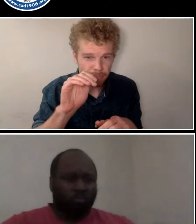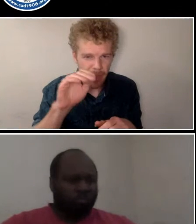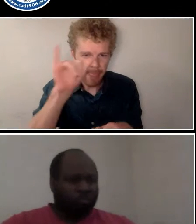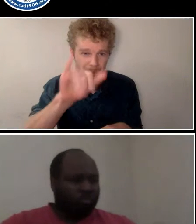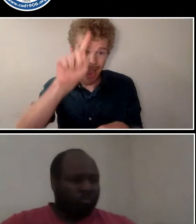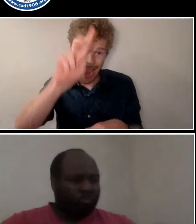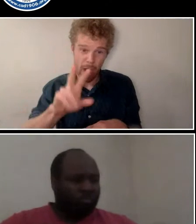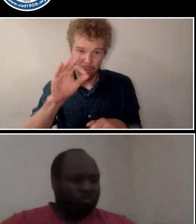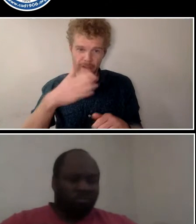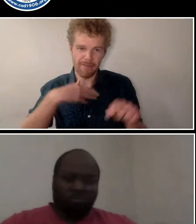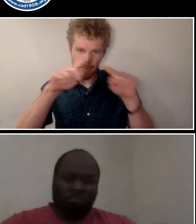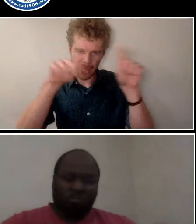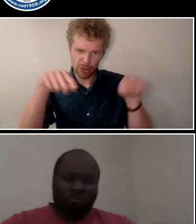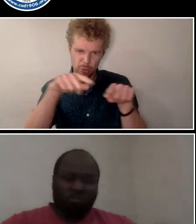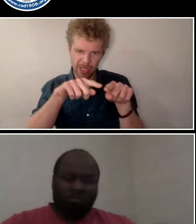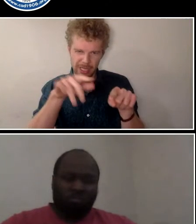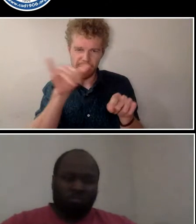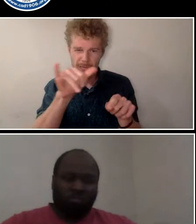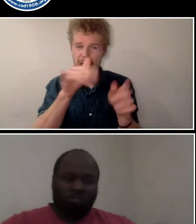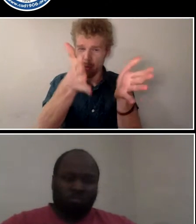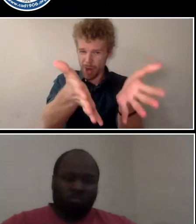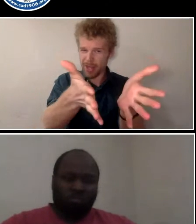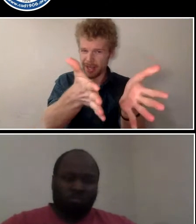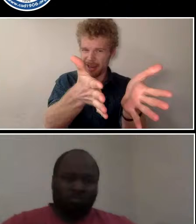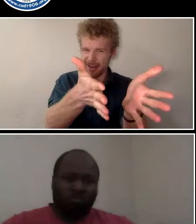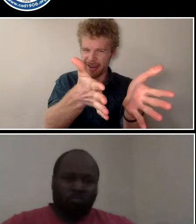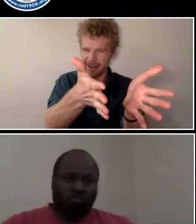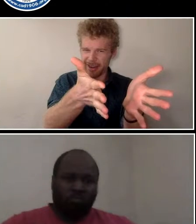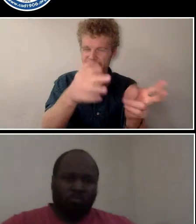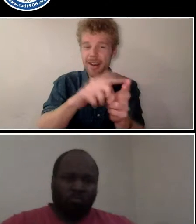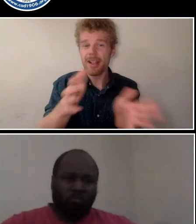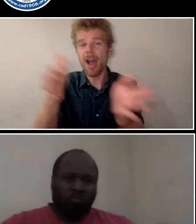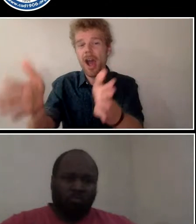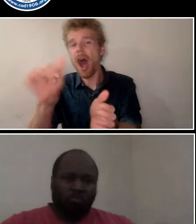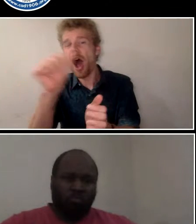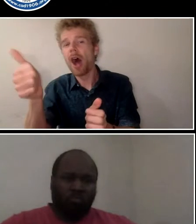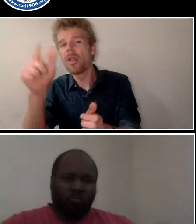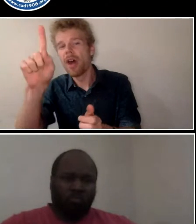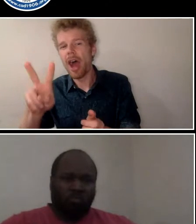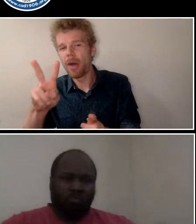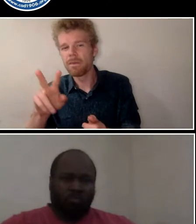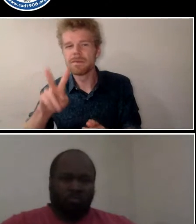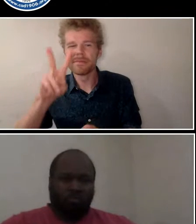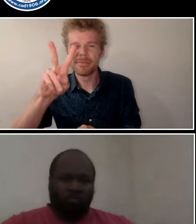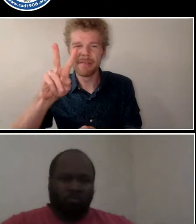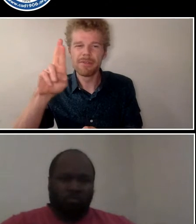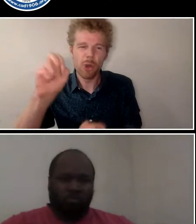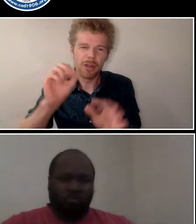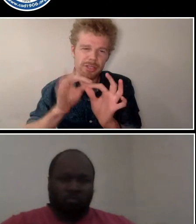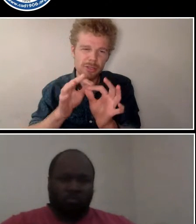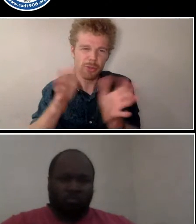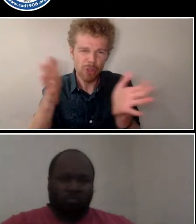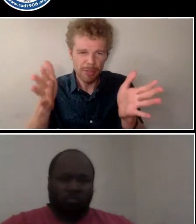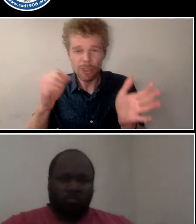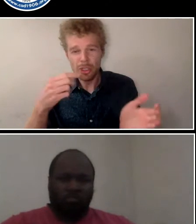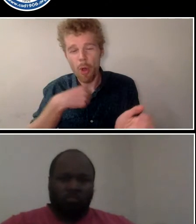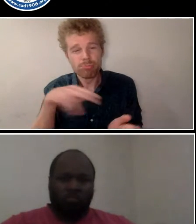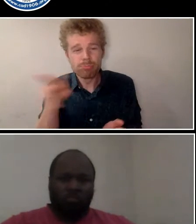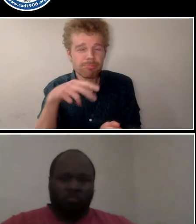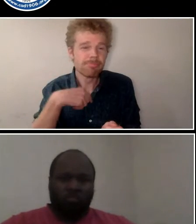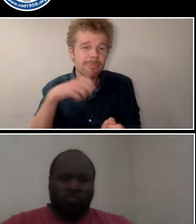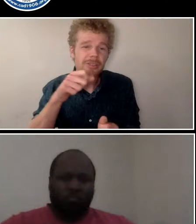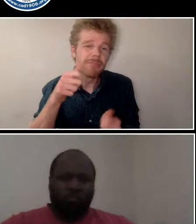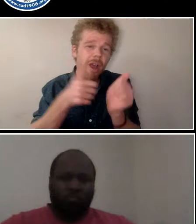what your local organizations are doing. Half of my screen right now looks like a Zoom screen.